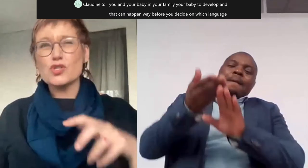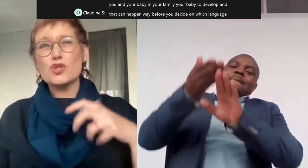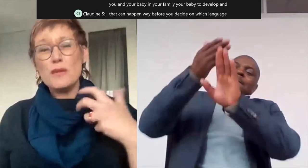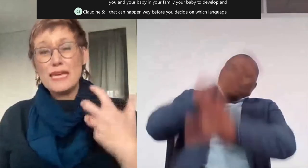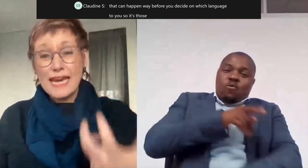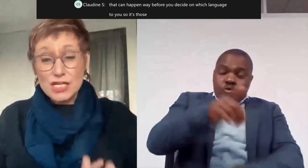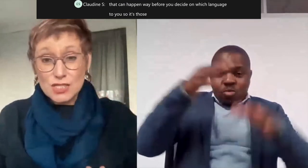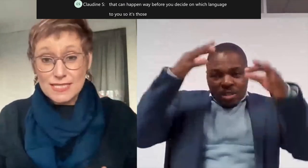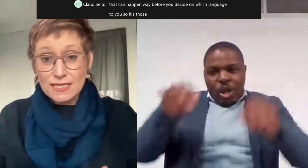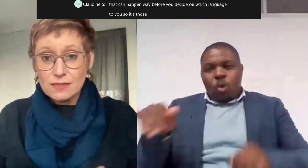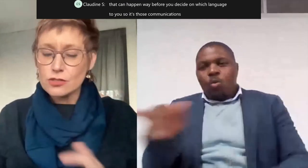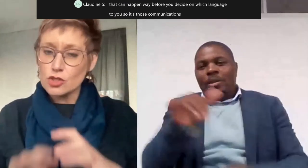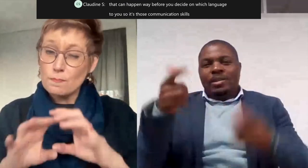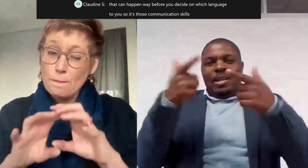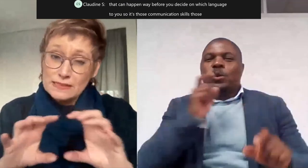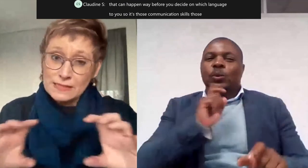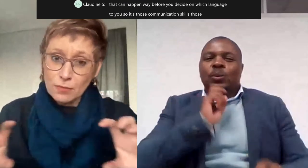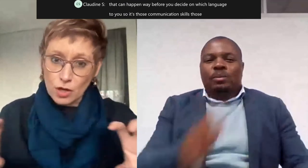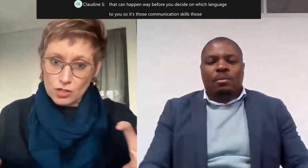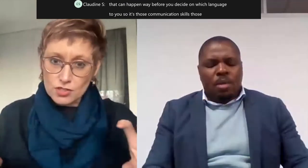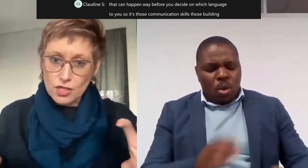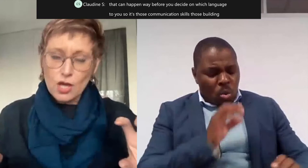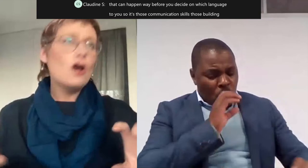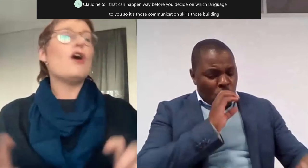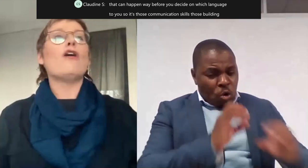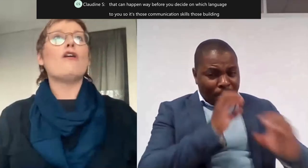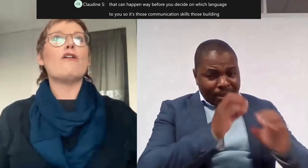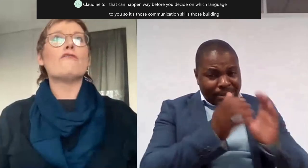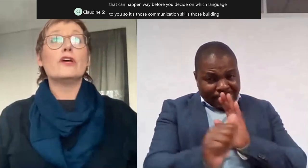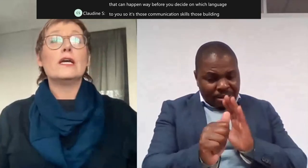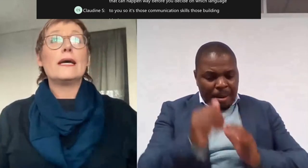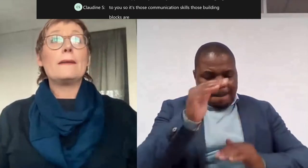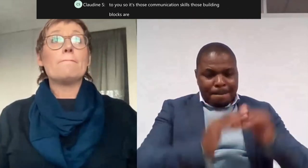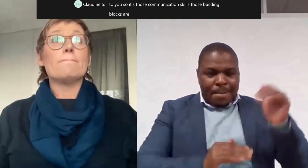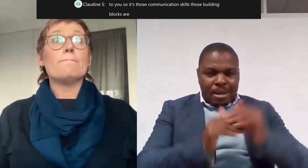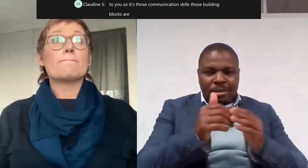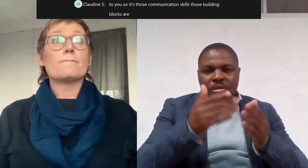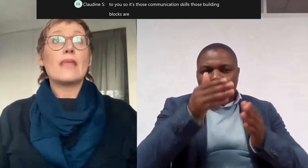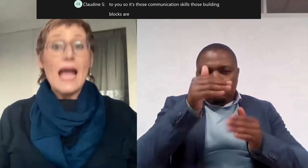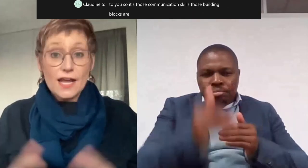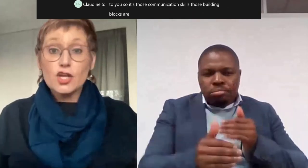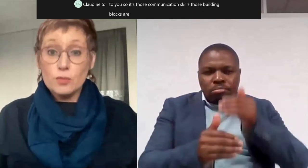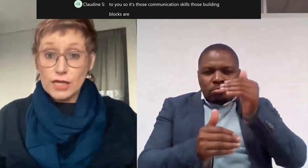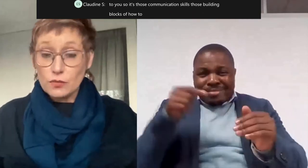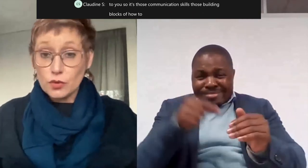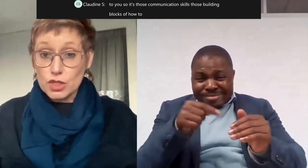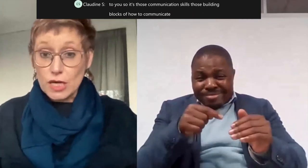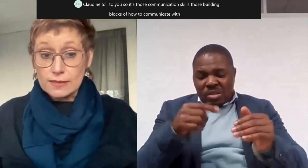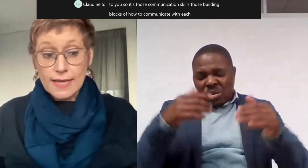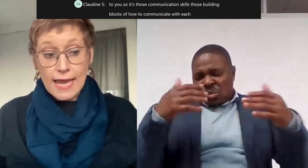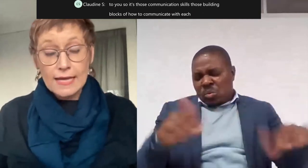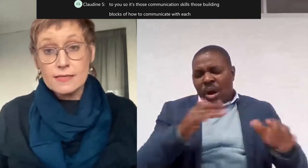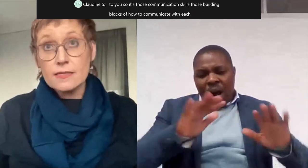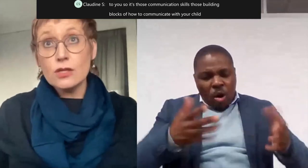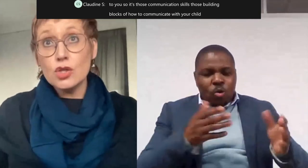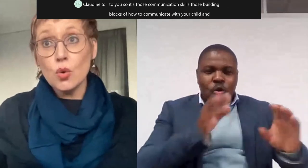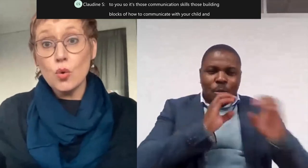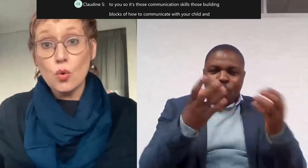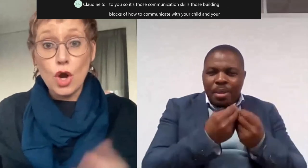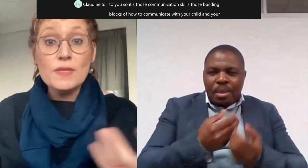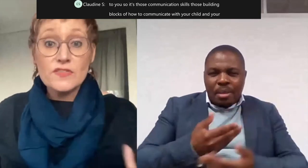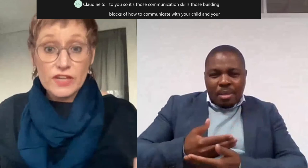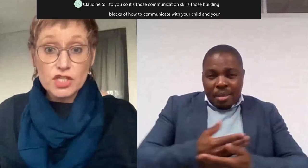language to use. So it's those communication skills, those building blocks of how to communicate with your child.